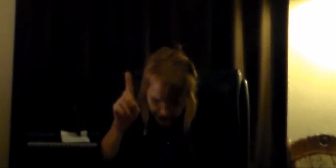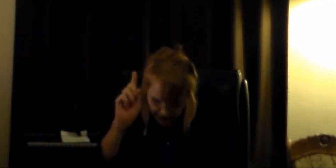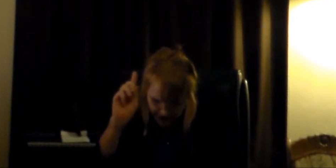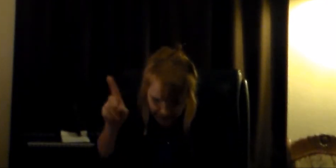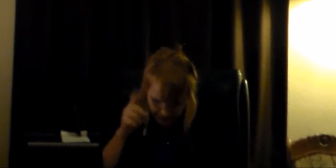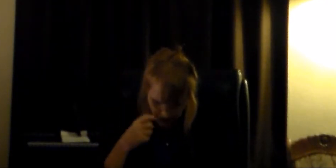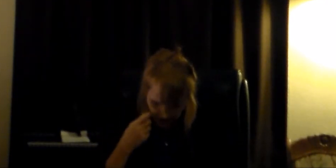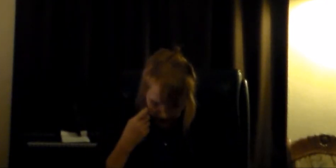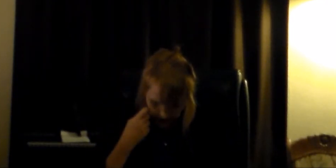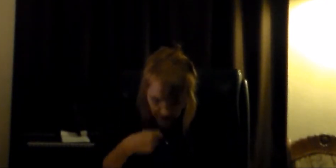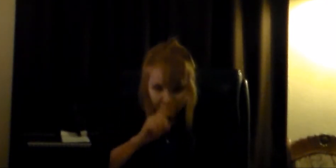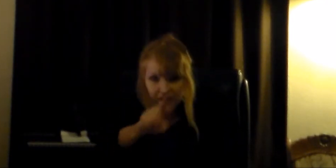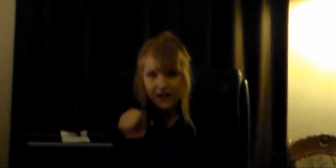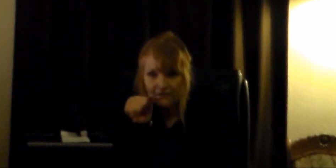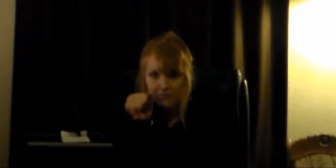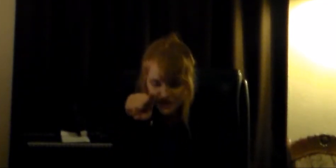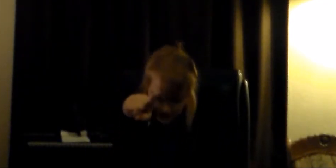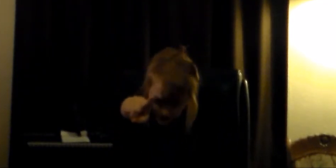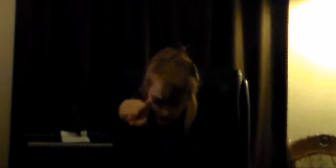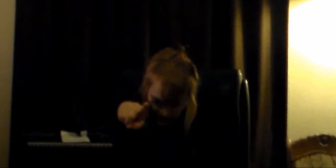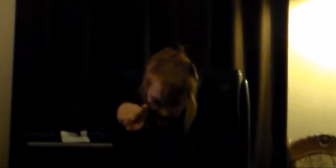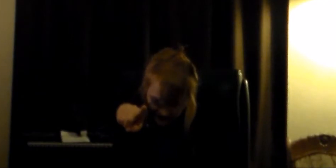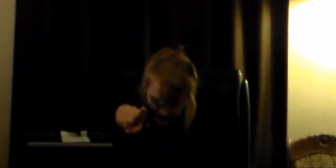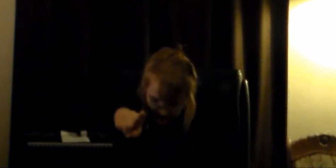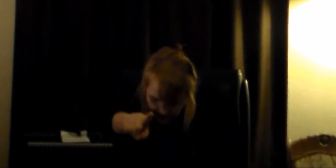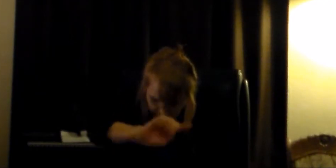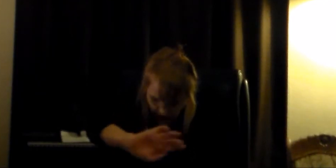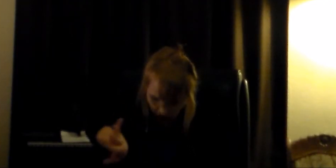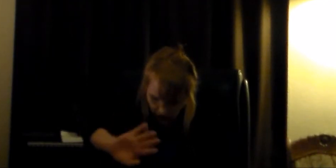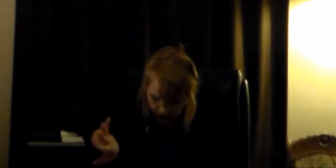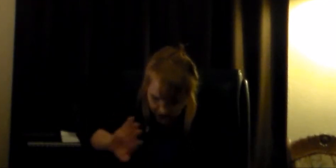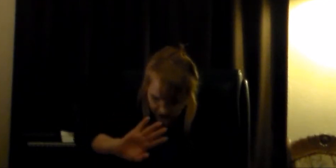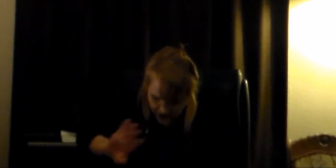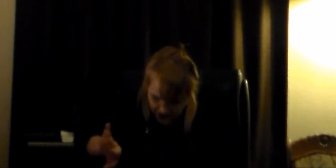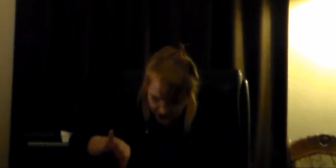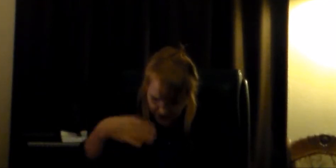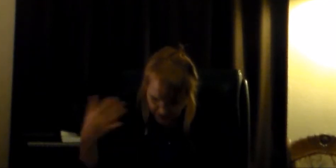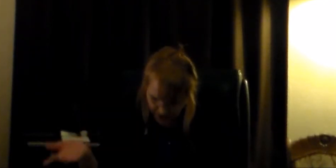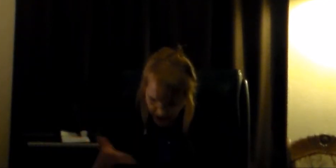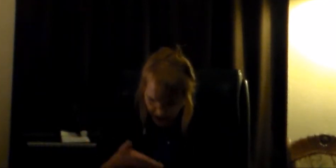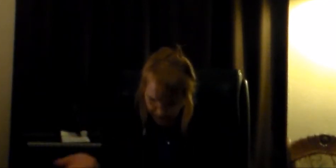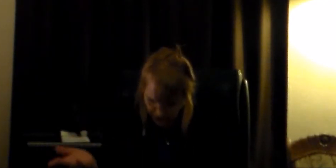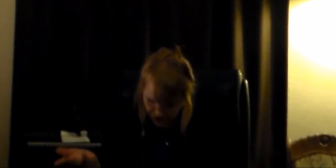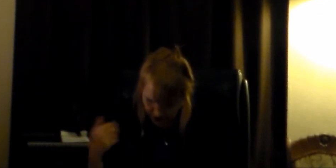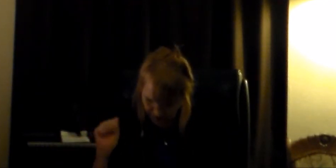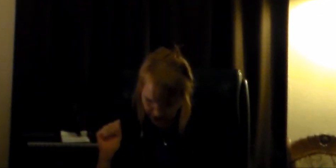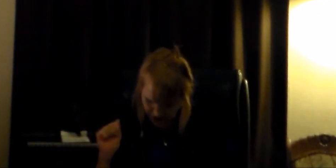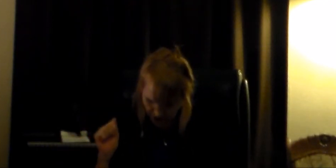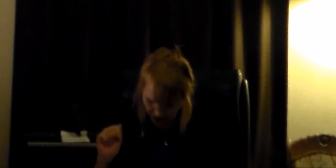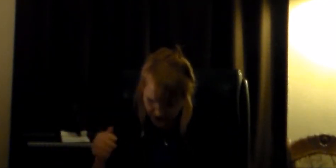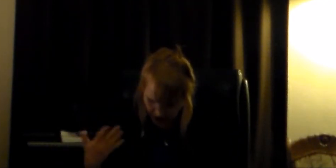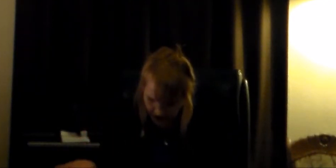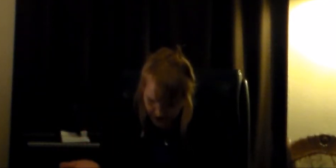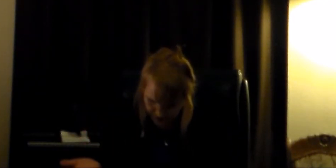him in spirit. Flee from sexual morality. All other sins a person commits are outside his